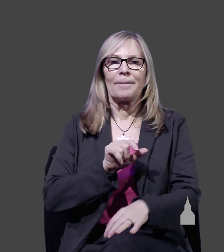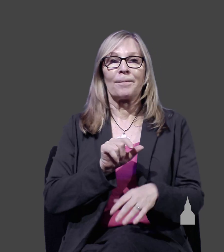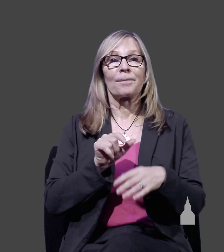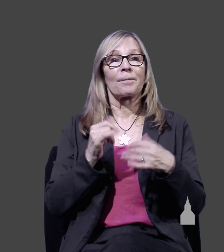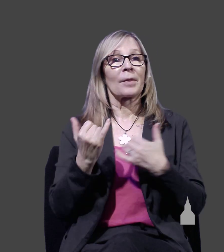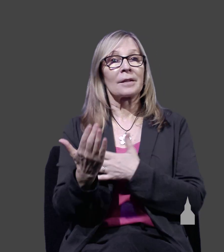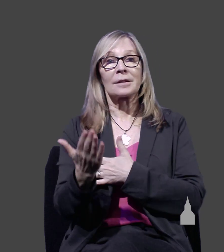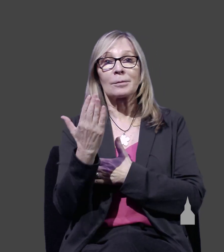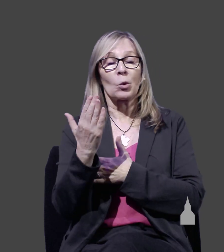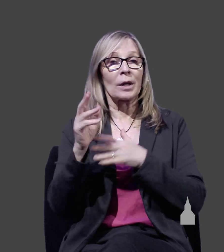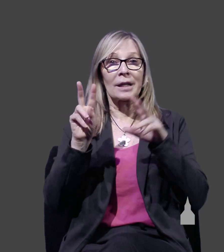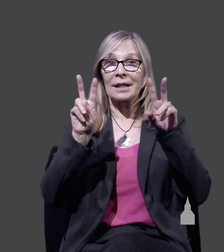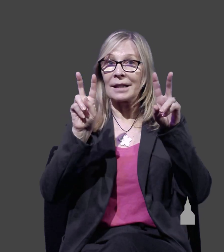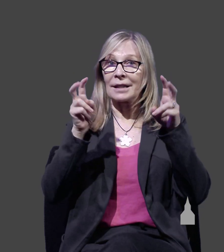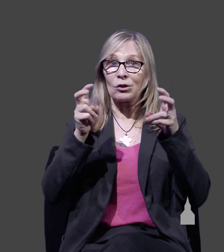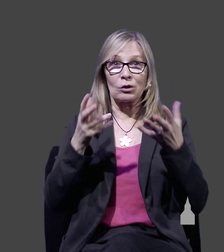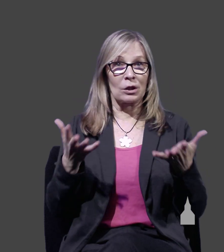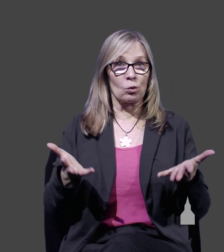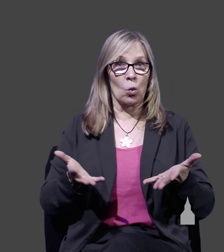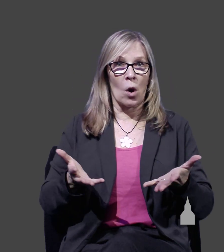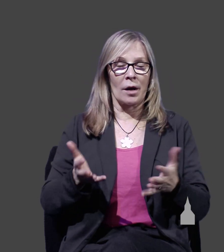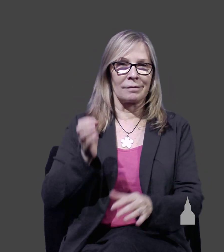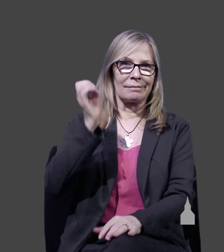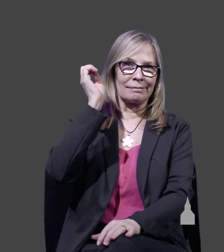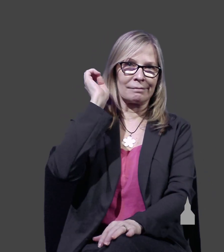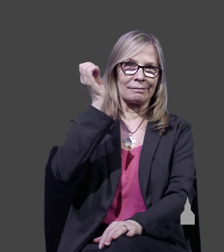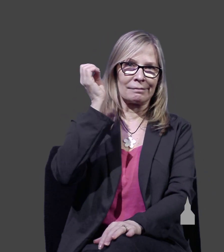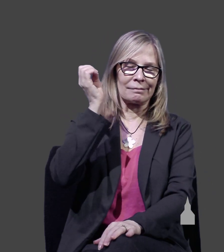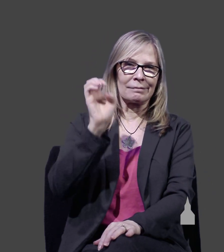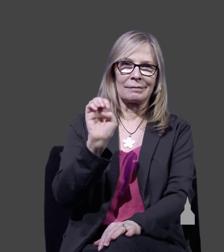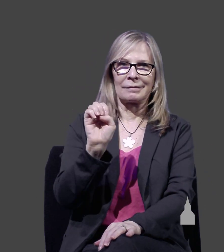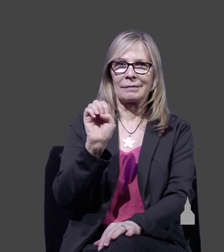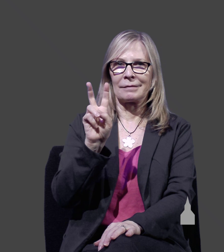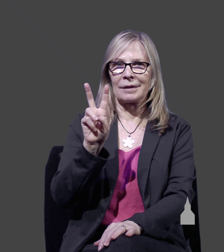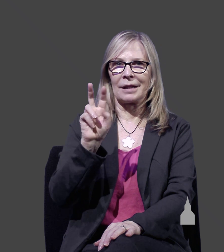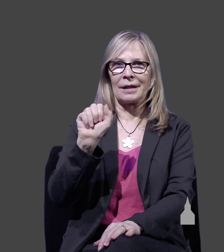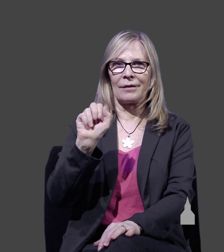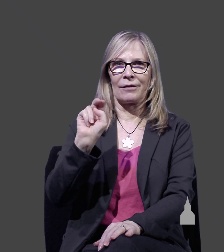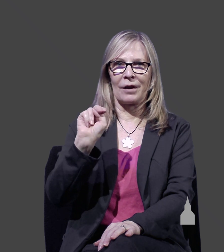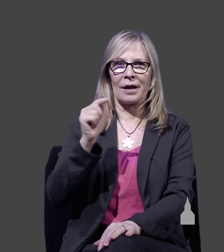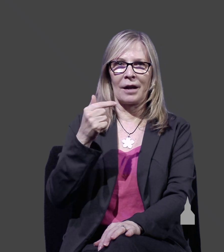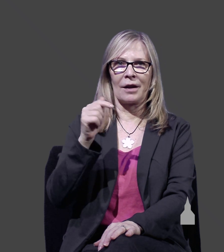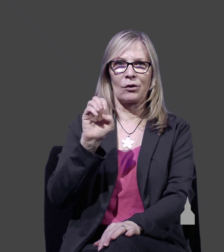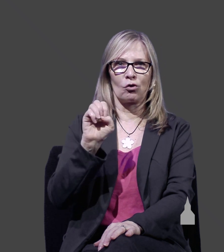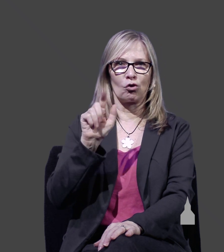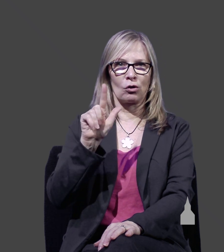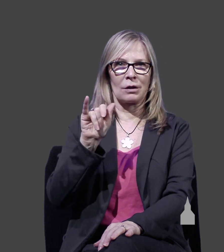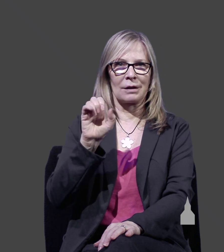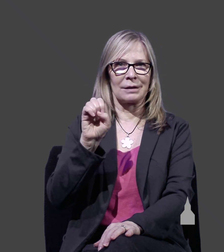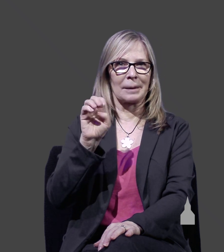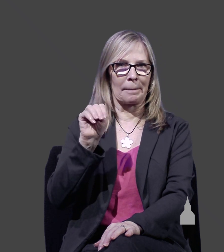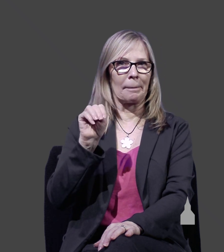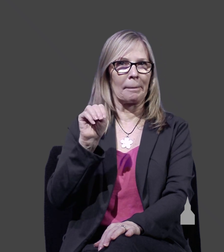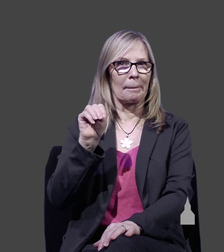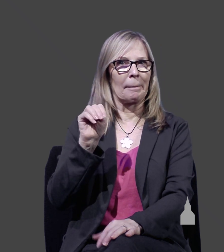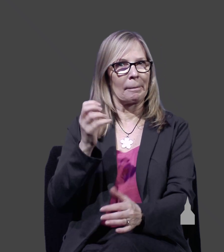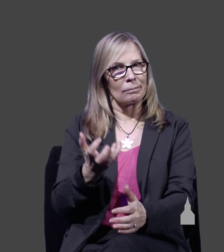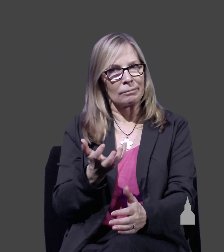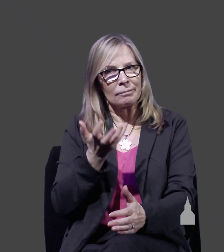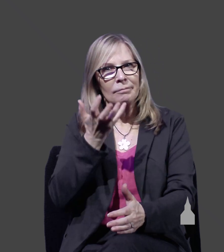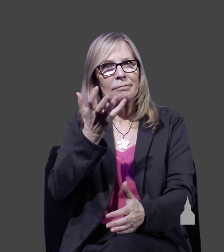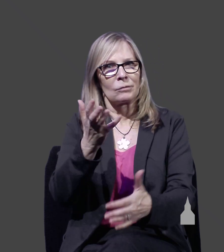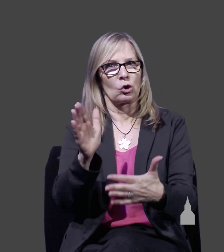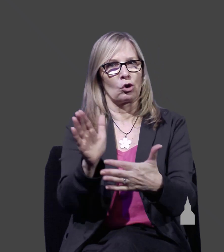we're going to be studying is the issue of evangelism, sharing the gospel of Jesus Christ with a lost and dying